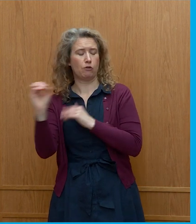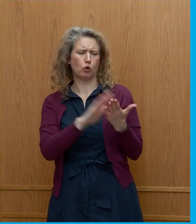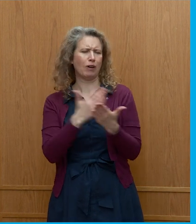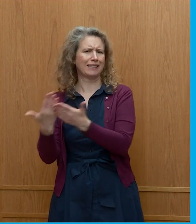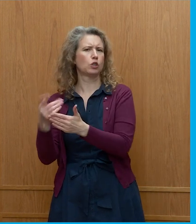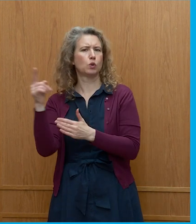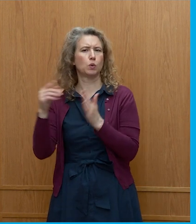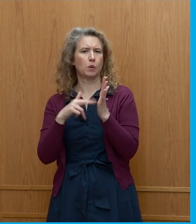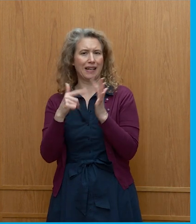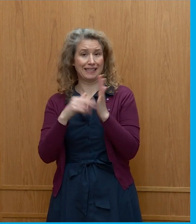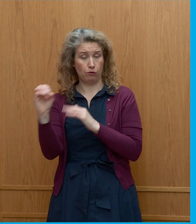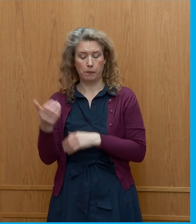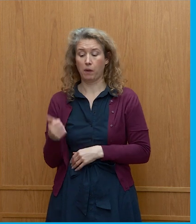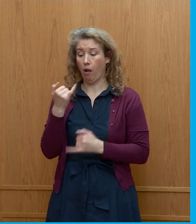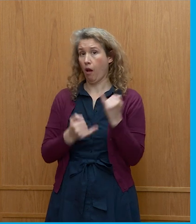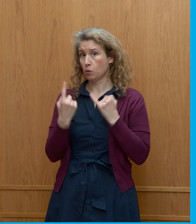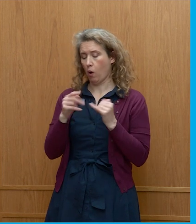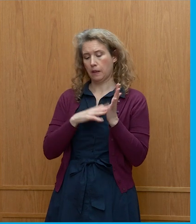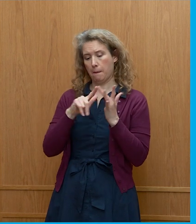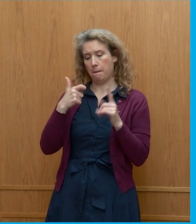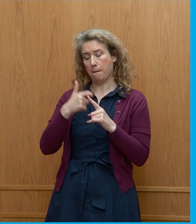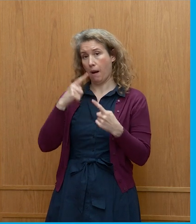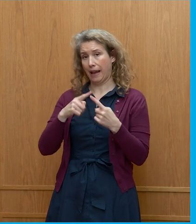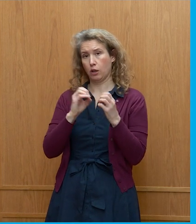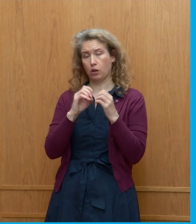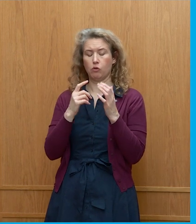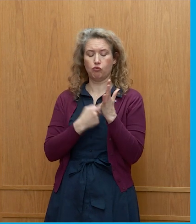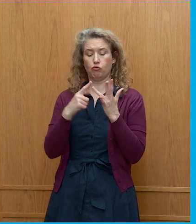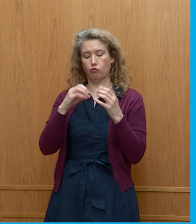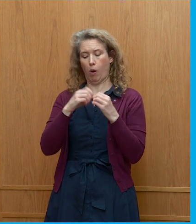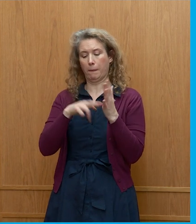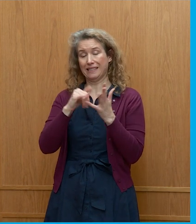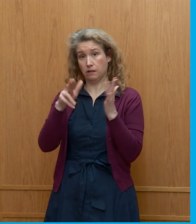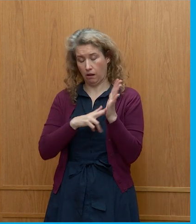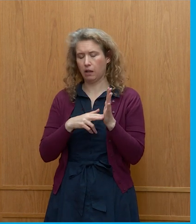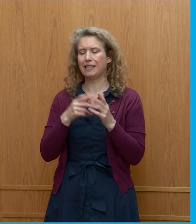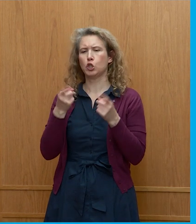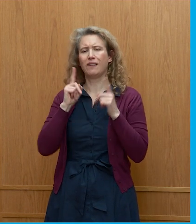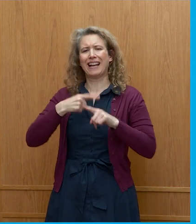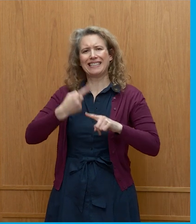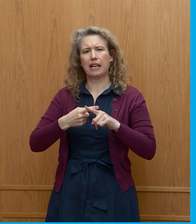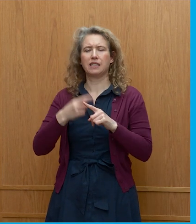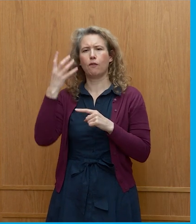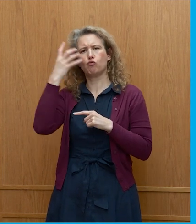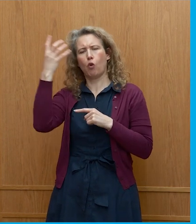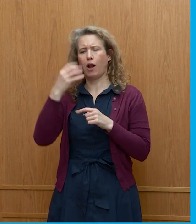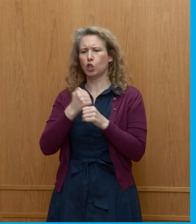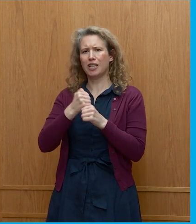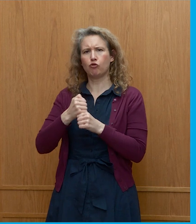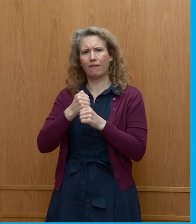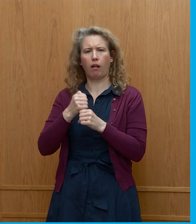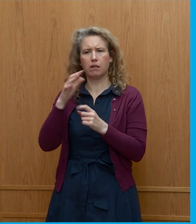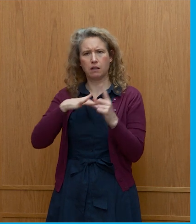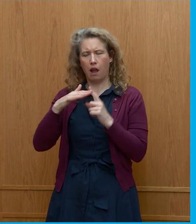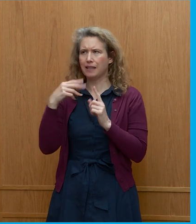And Mike Robinson has been chief executive of the Royal Scottish Geographical Society since 2008. And eight,